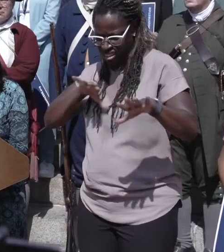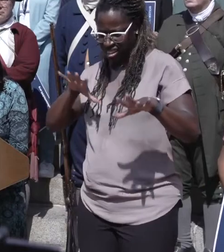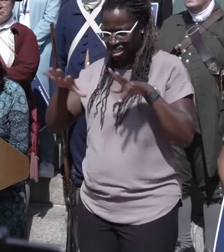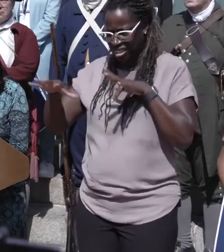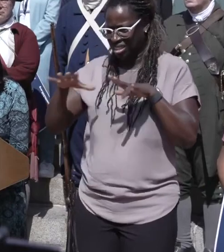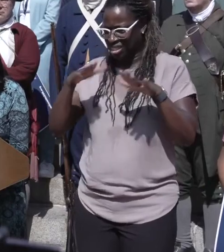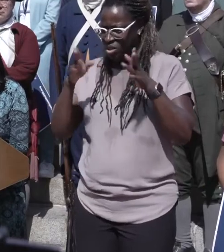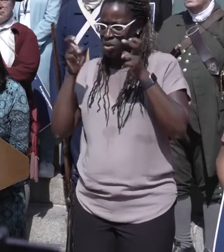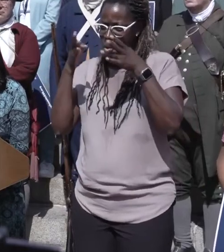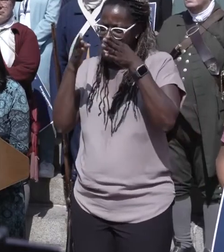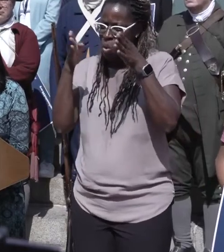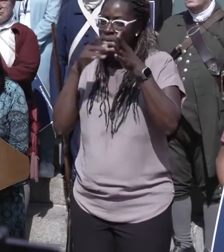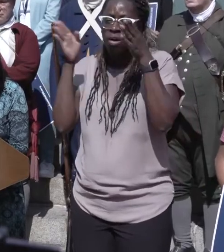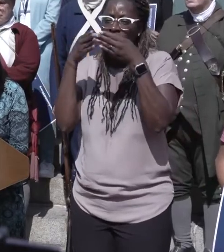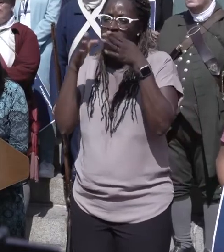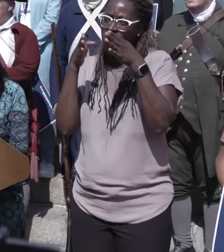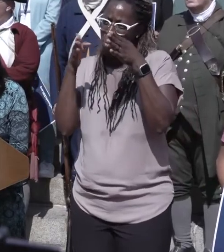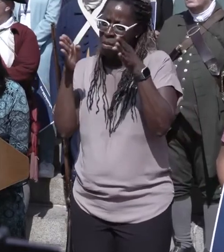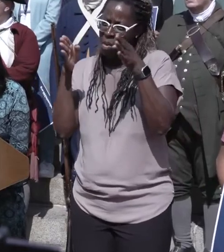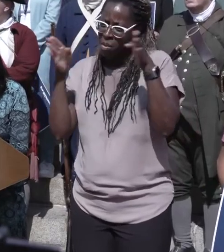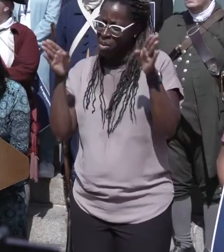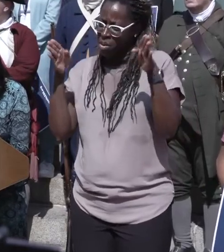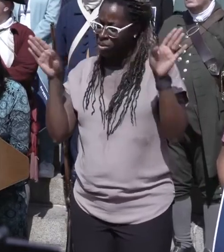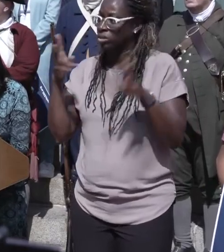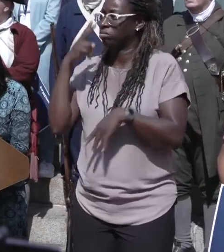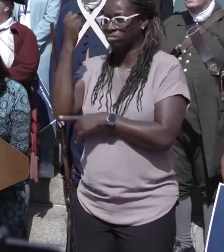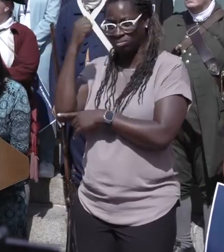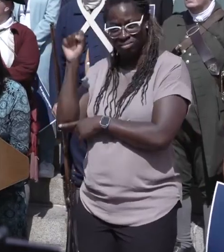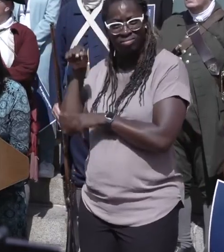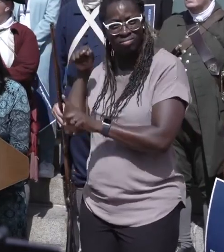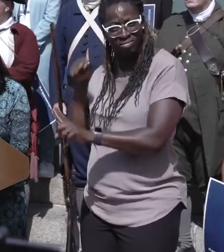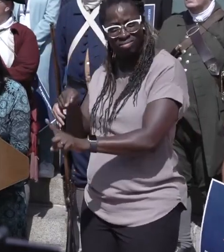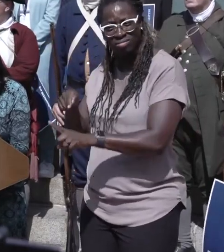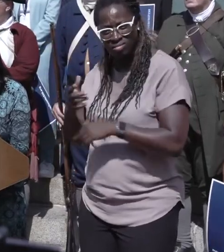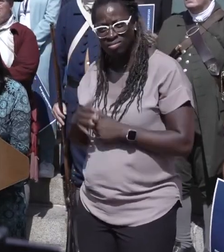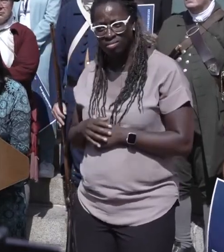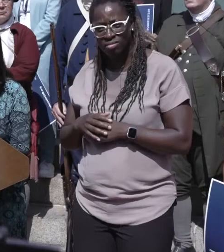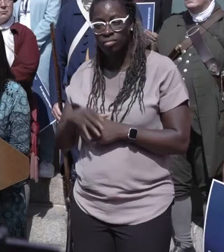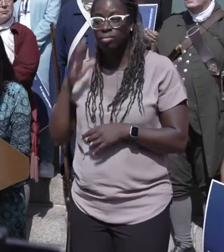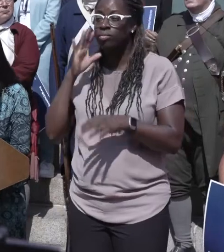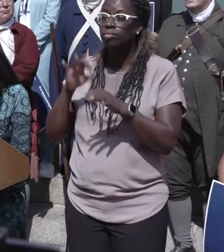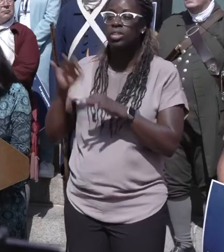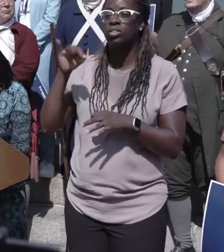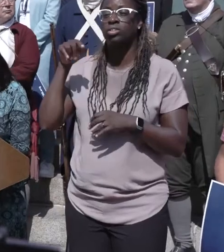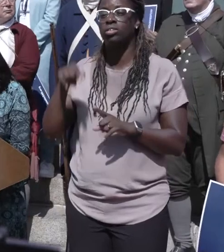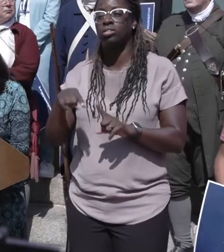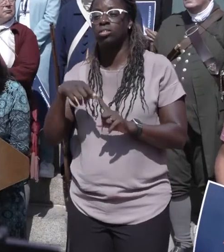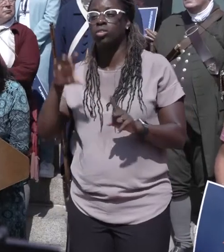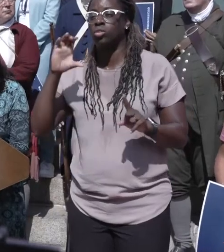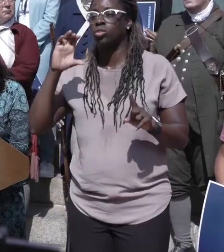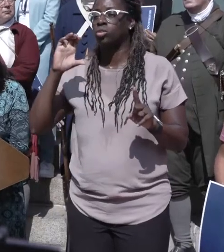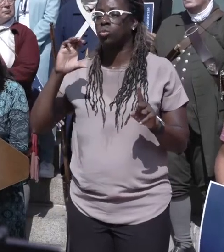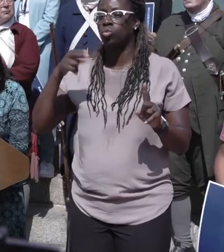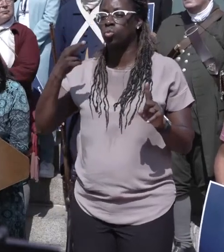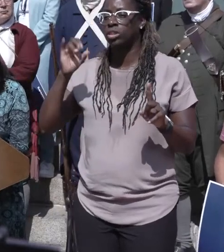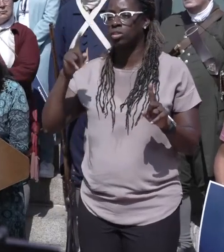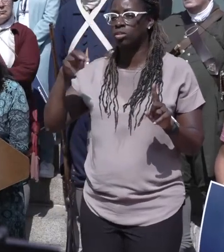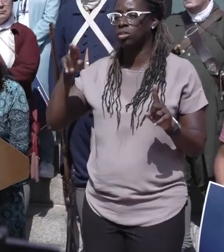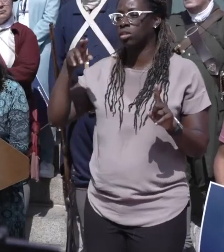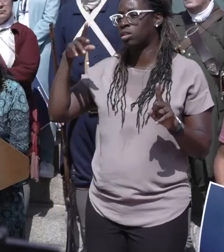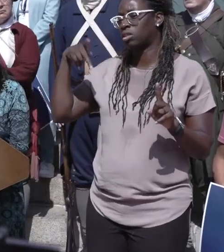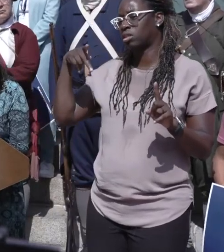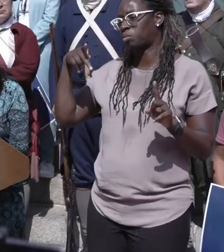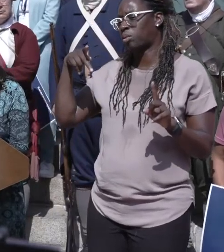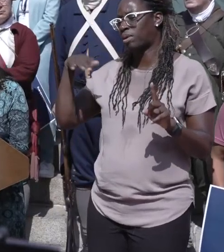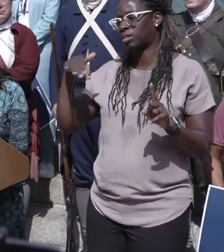of this revolutionary spirit, Crispus Attucks, Abigail, John, and Samuel Adams, Paul Revere, the Old North Church in the North